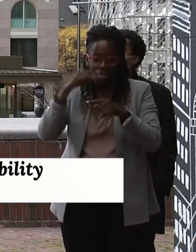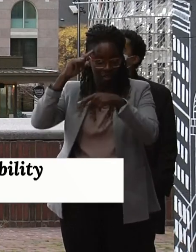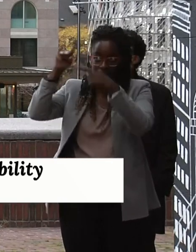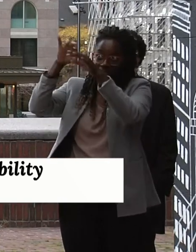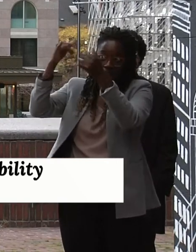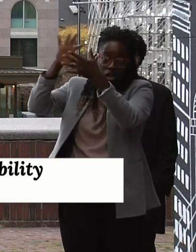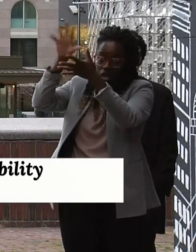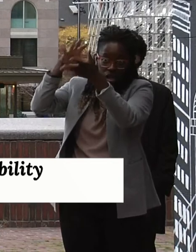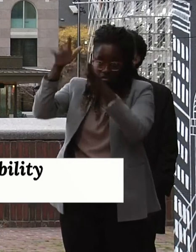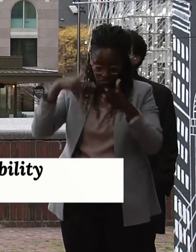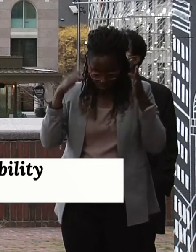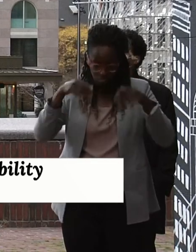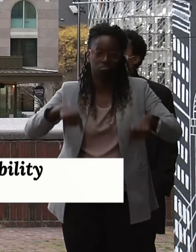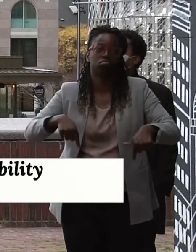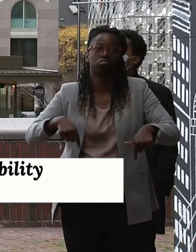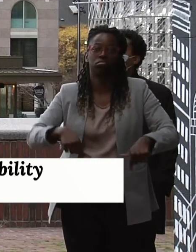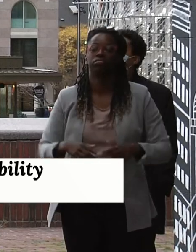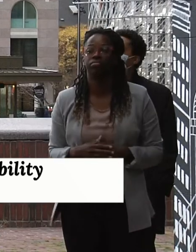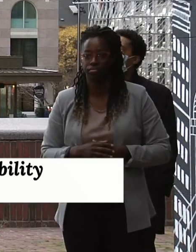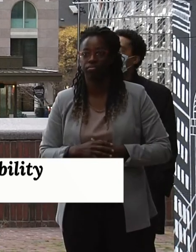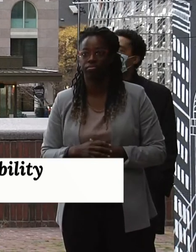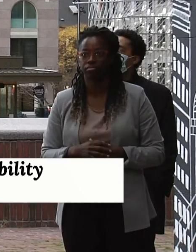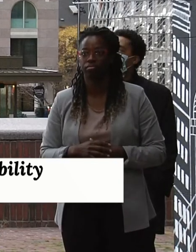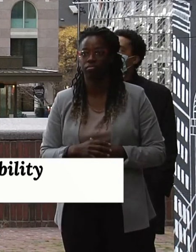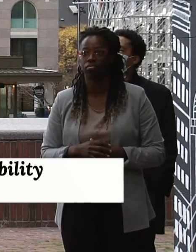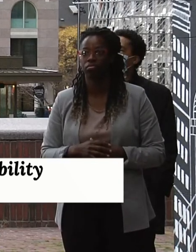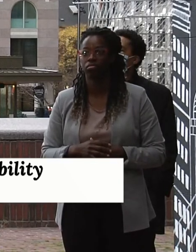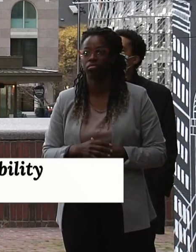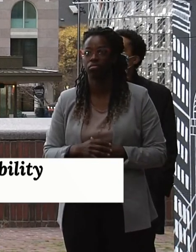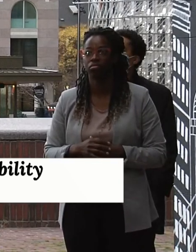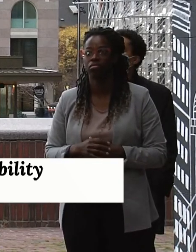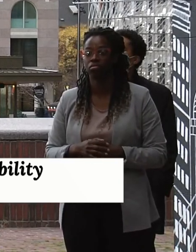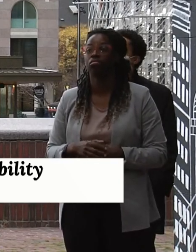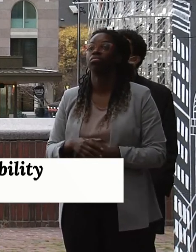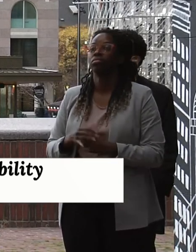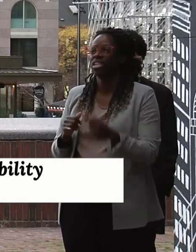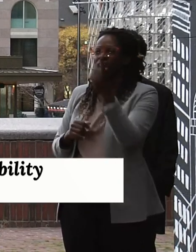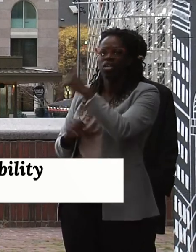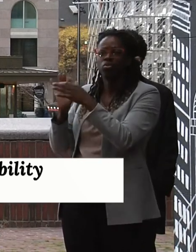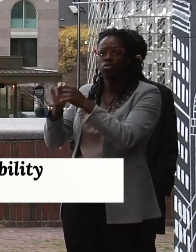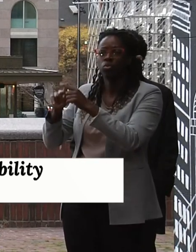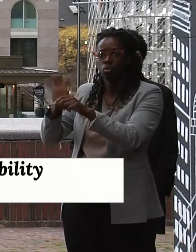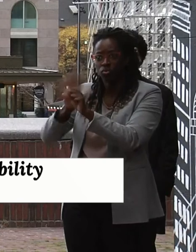is approaching a pretty grim milestone: 10,000 deaths. It could